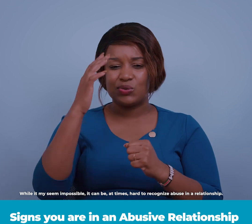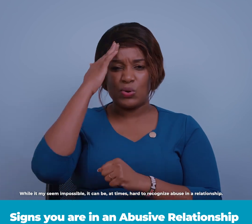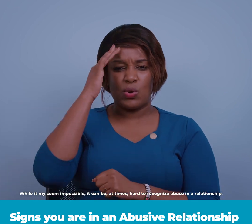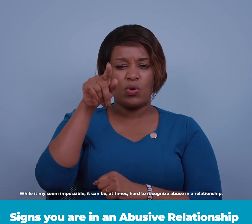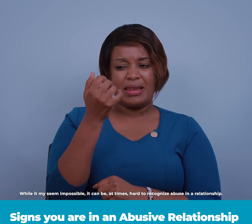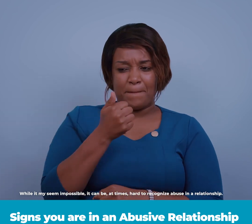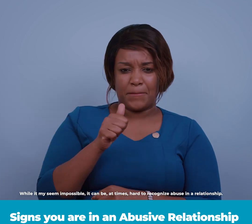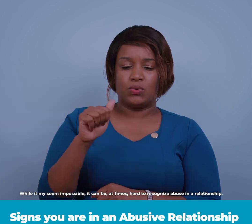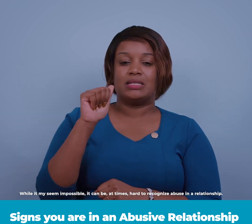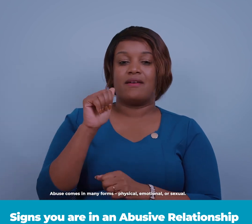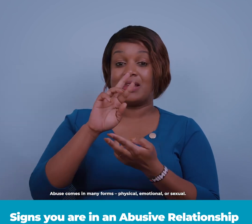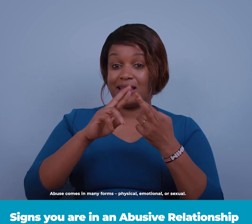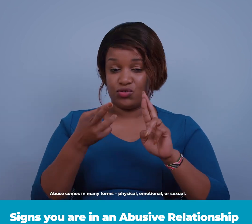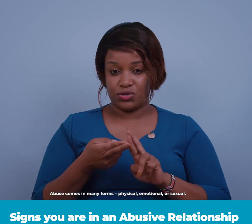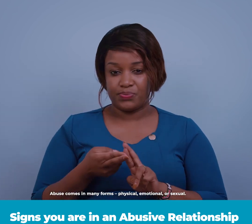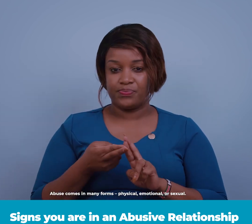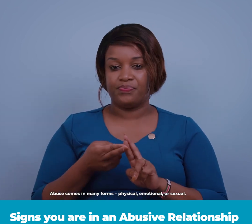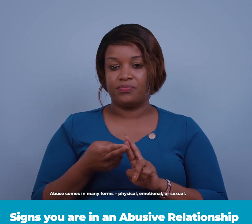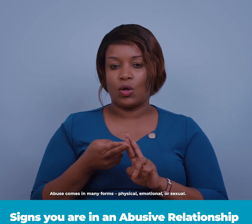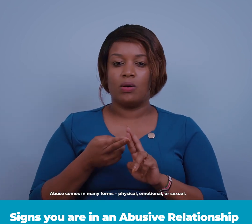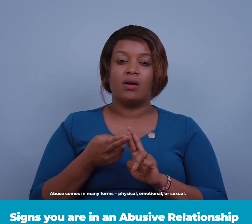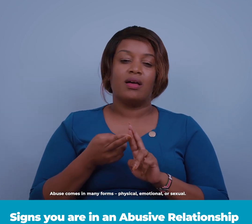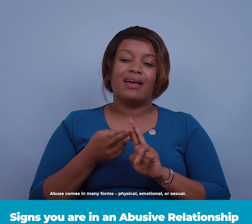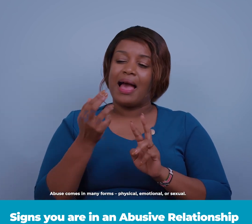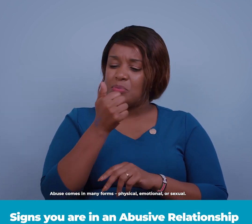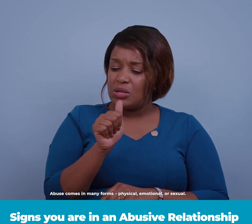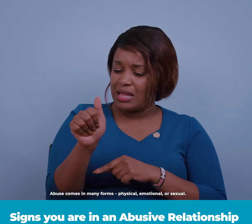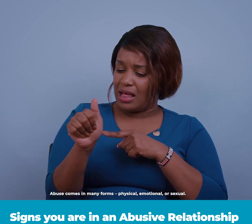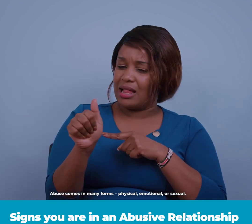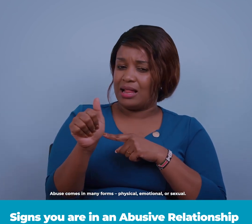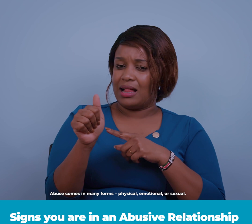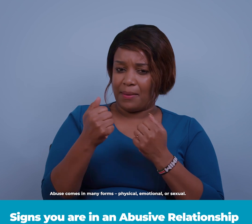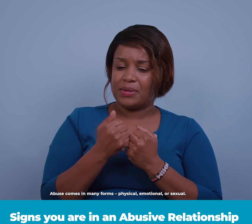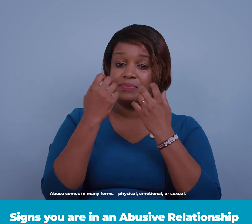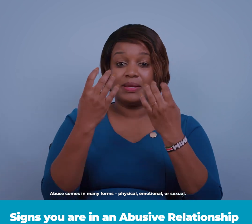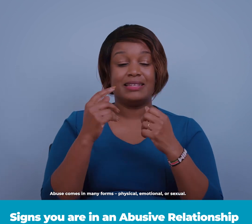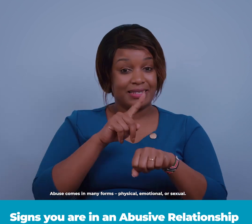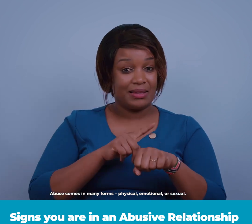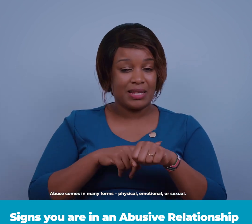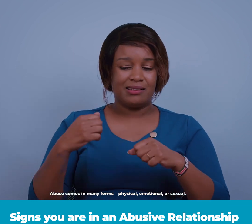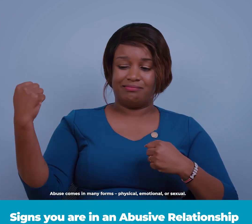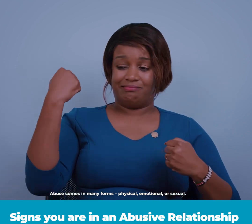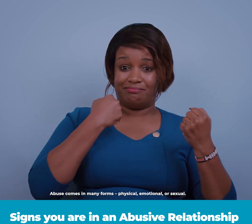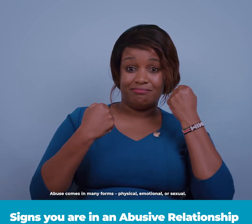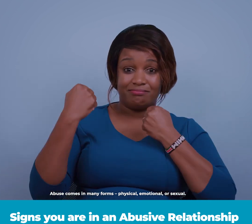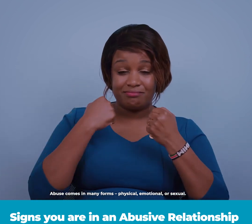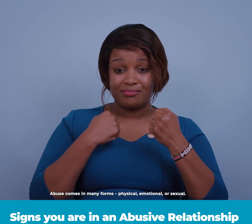relationship. Abuse comes in many forms: physical, emotional, or